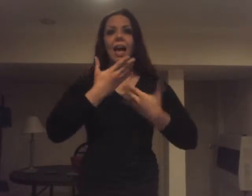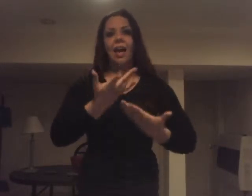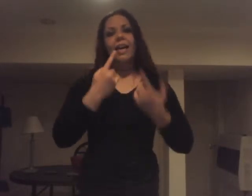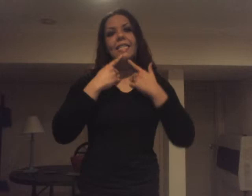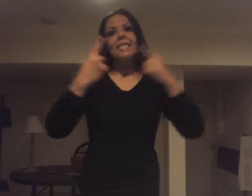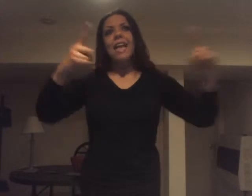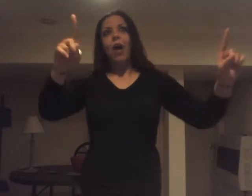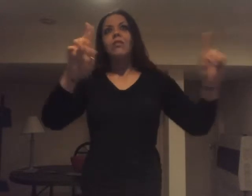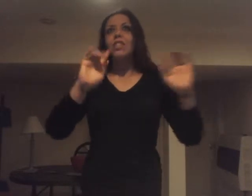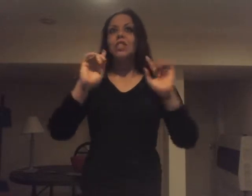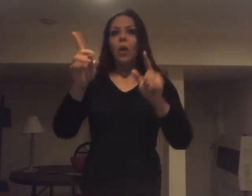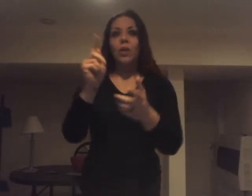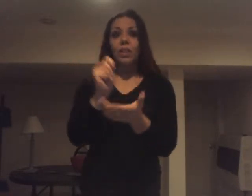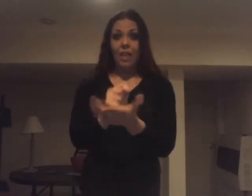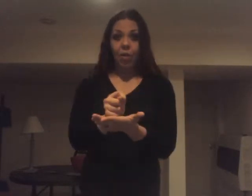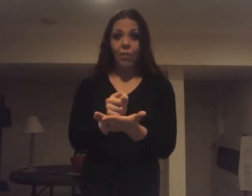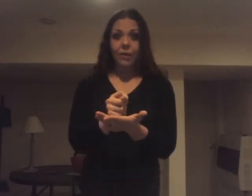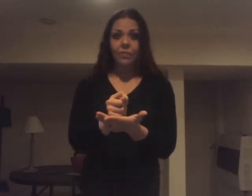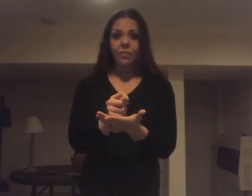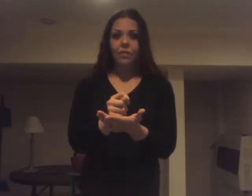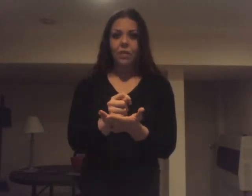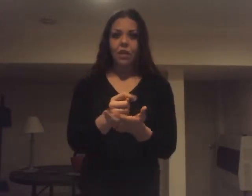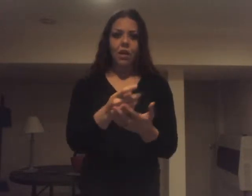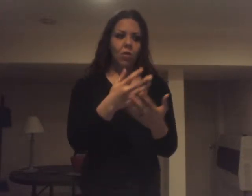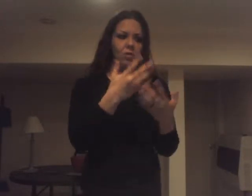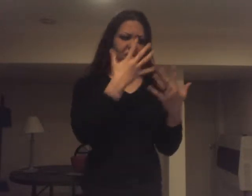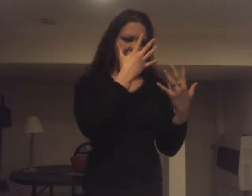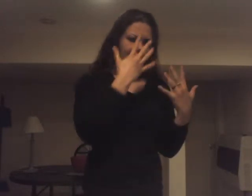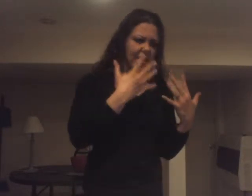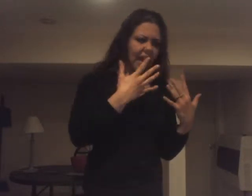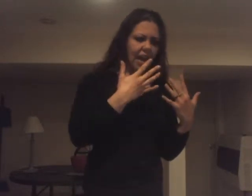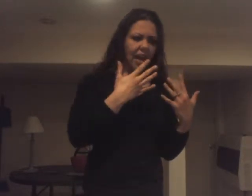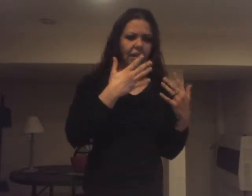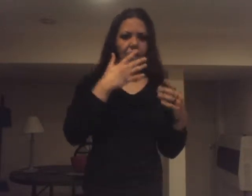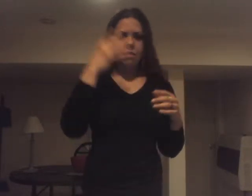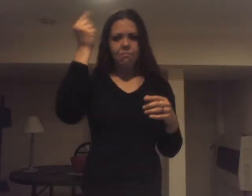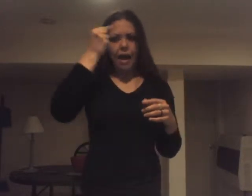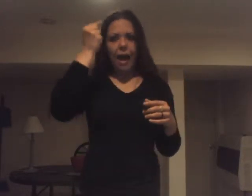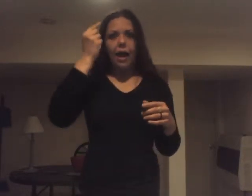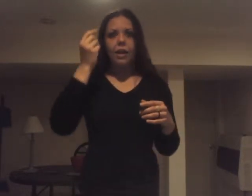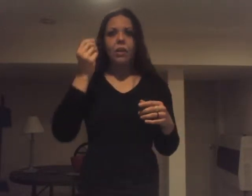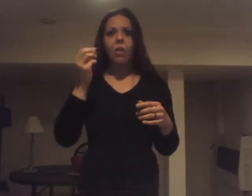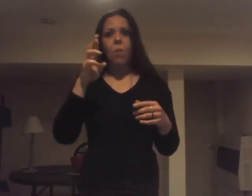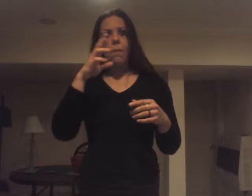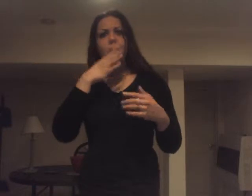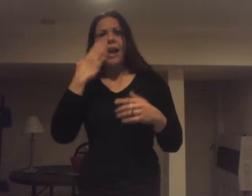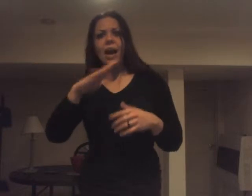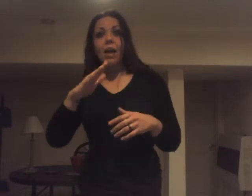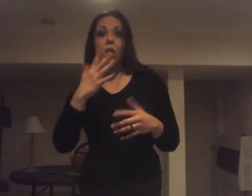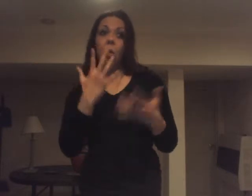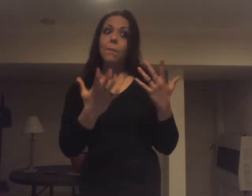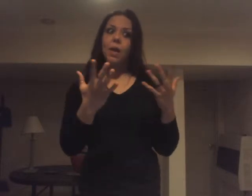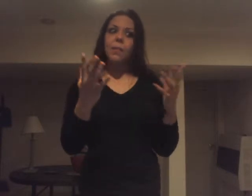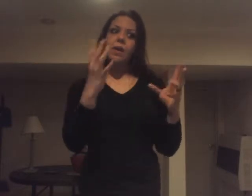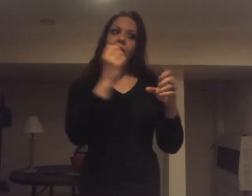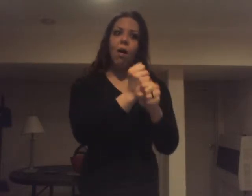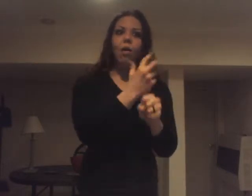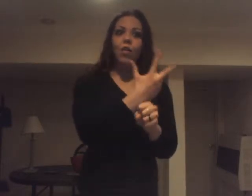bit mad, a little bit sad, a little bit bad, or maybe a bit of all three? What might have seemed a